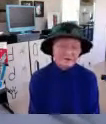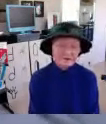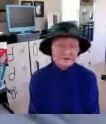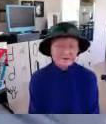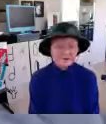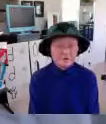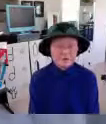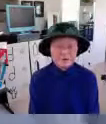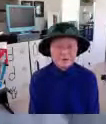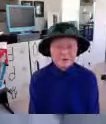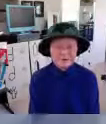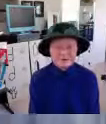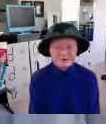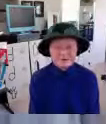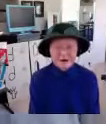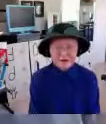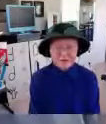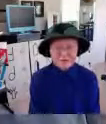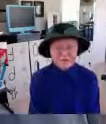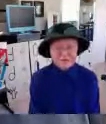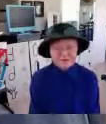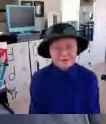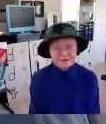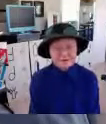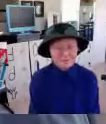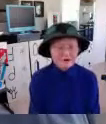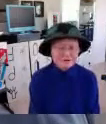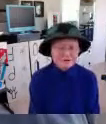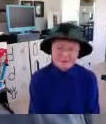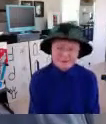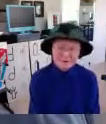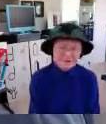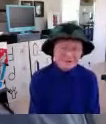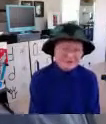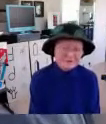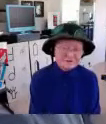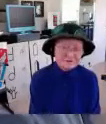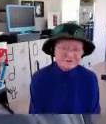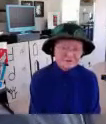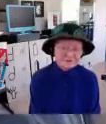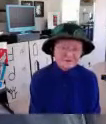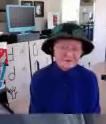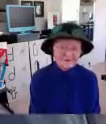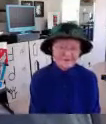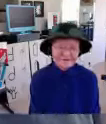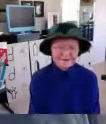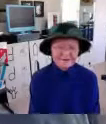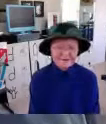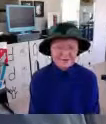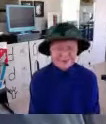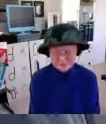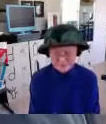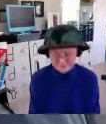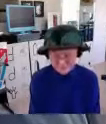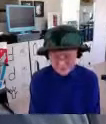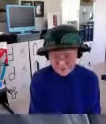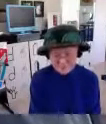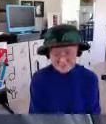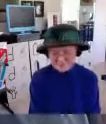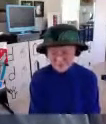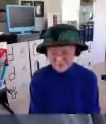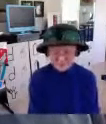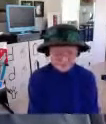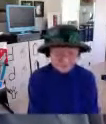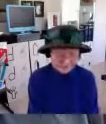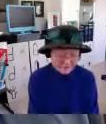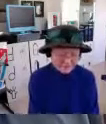but somehow you kept the SignTyp project going, and it wasn't easy, was it? I mean, you have to apply for grants and wait for the funding, and